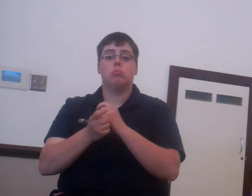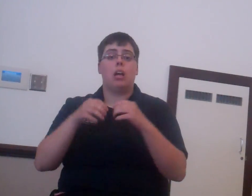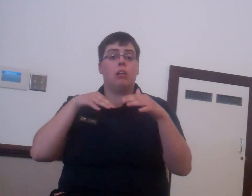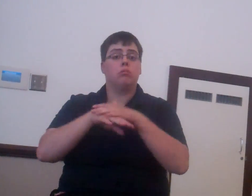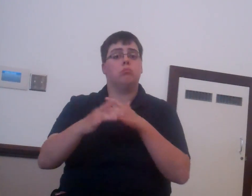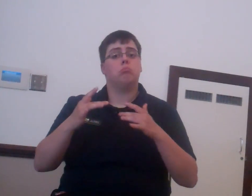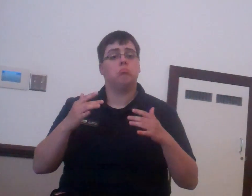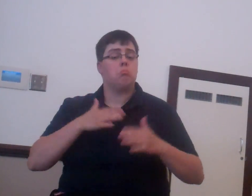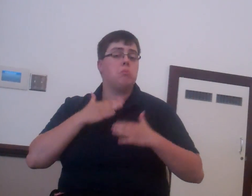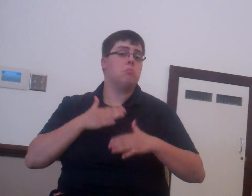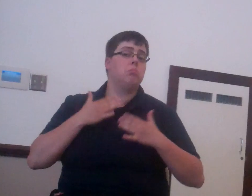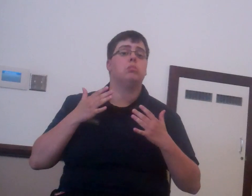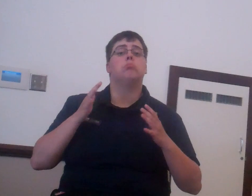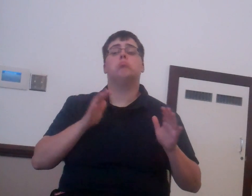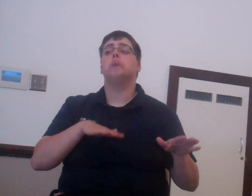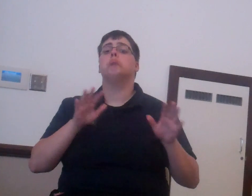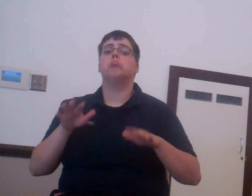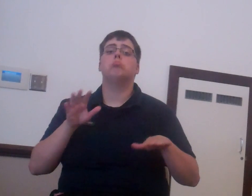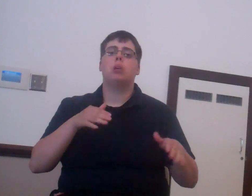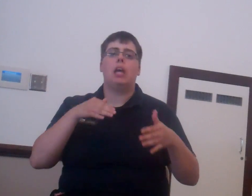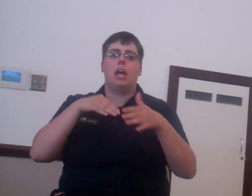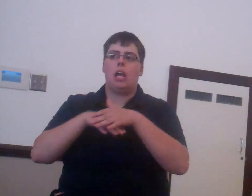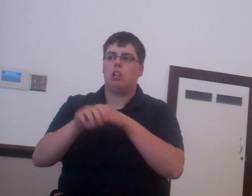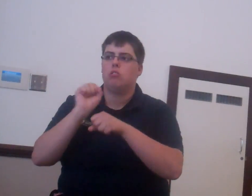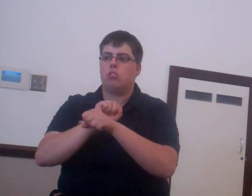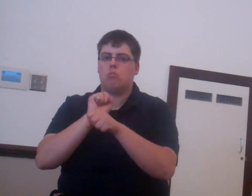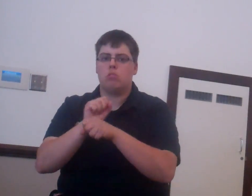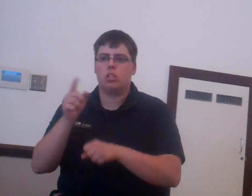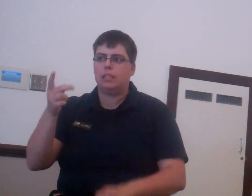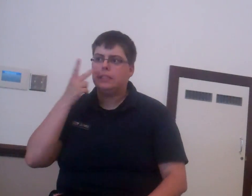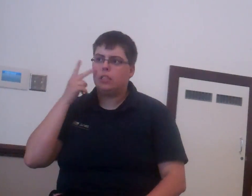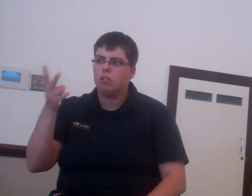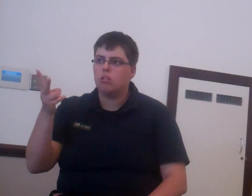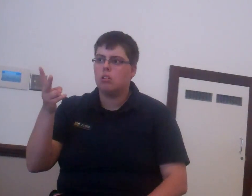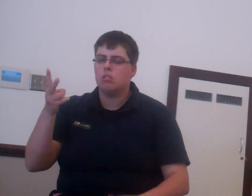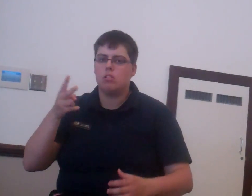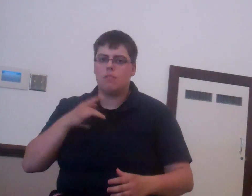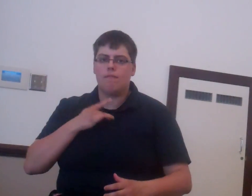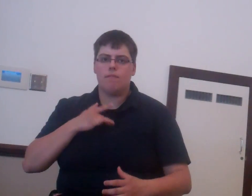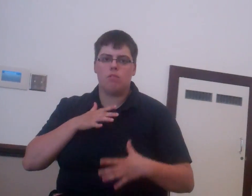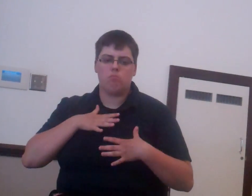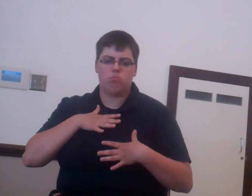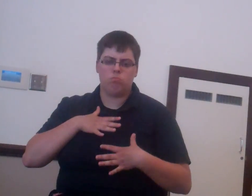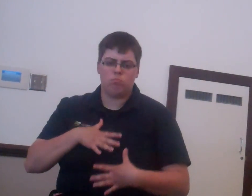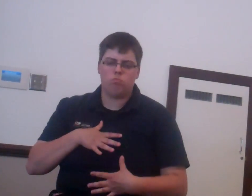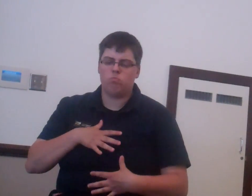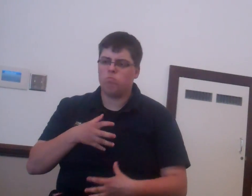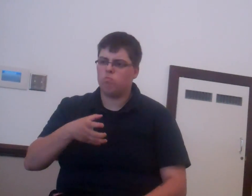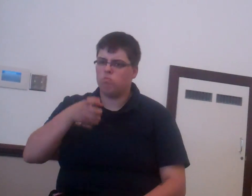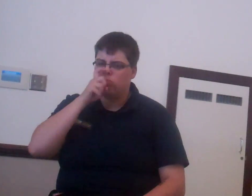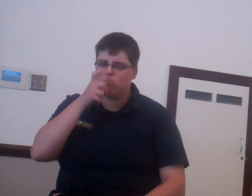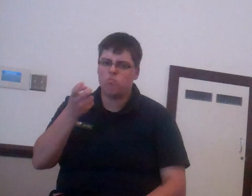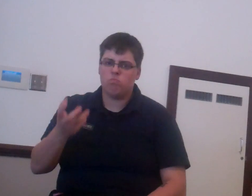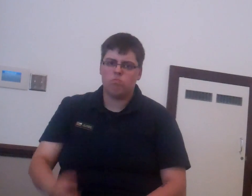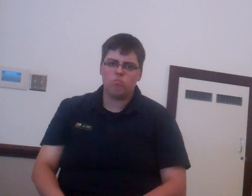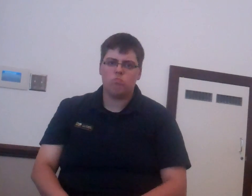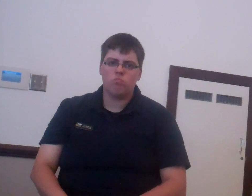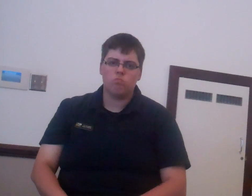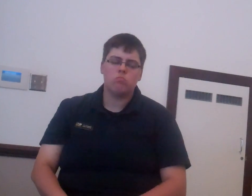do anything about it. So it's definitely a downer. Yeah, excellent example. So how many of you can relate to that idea of having a